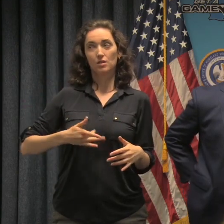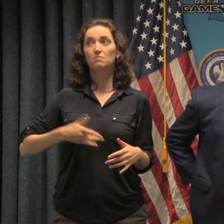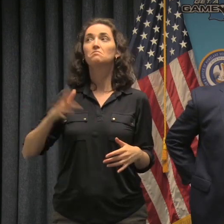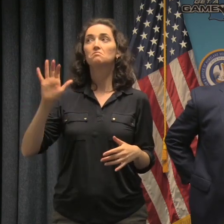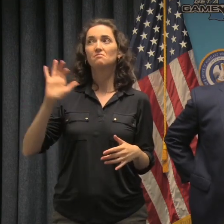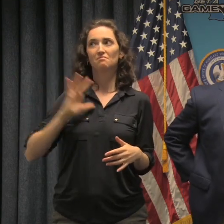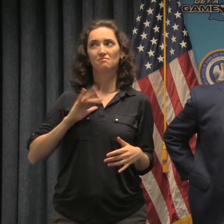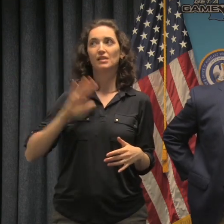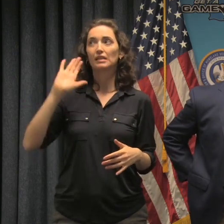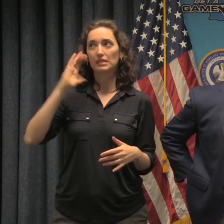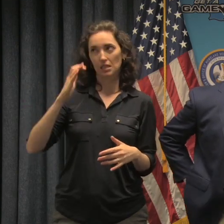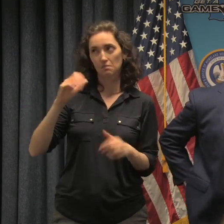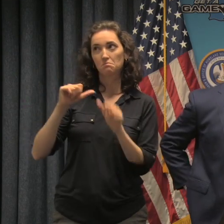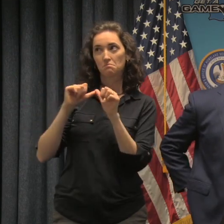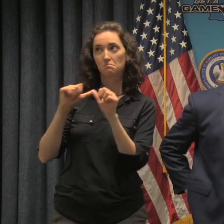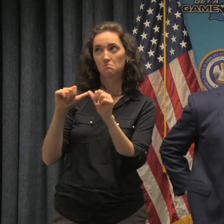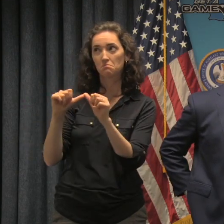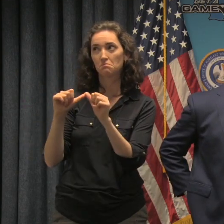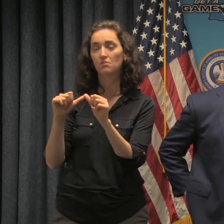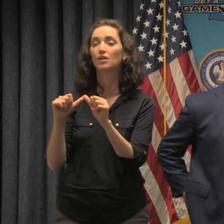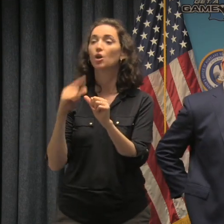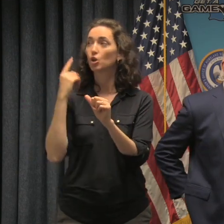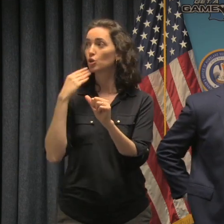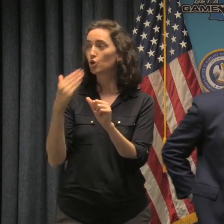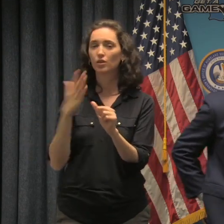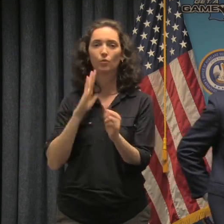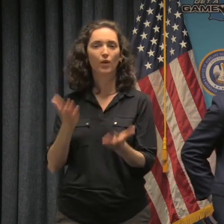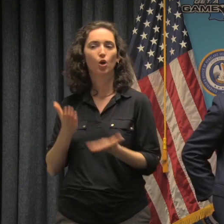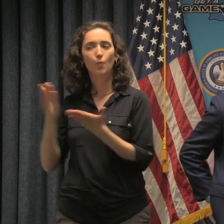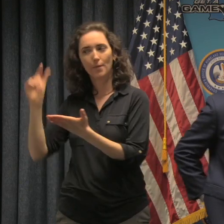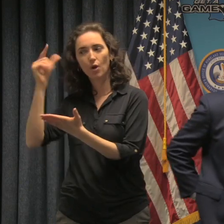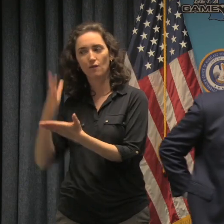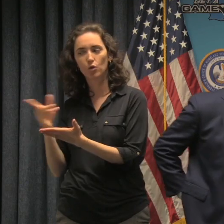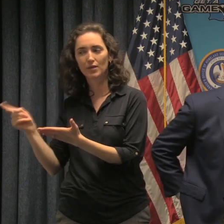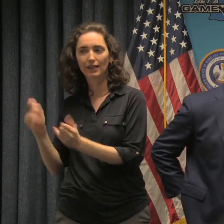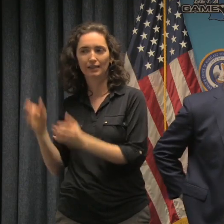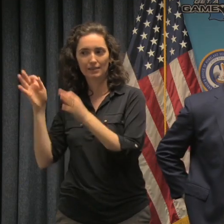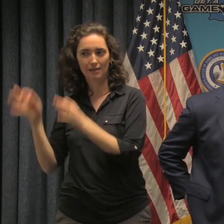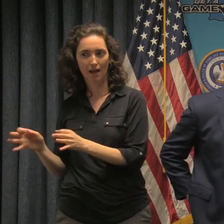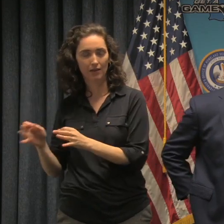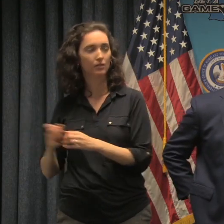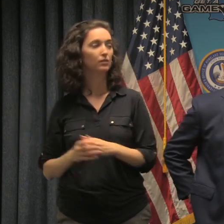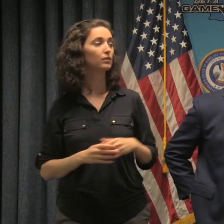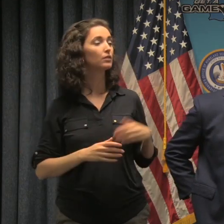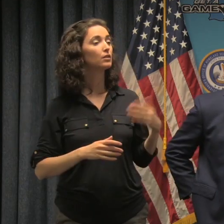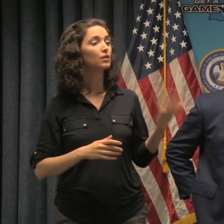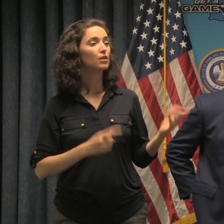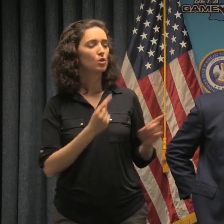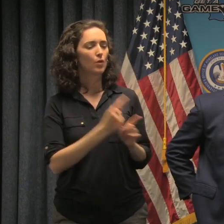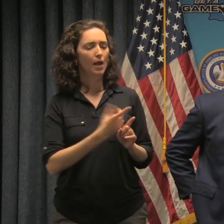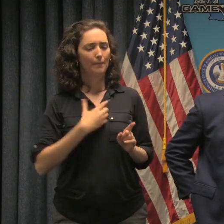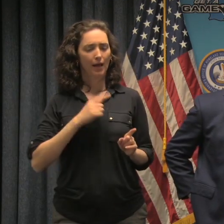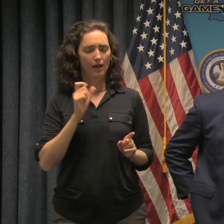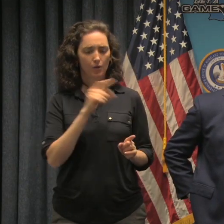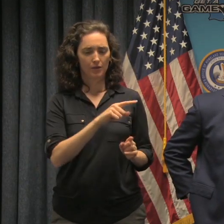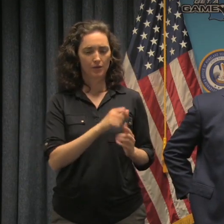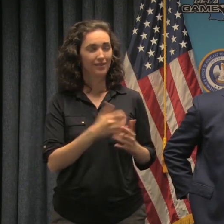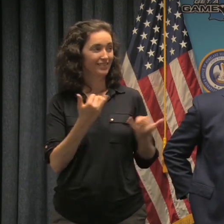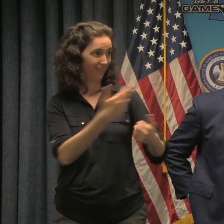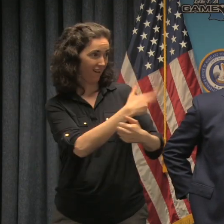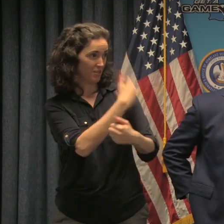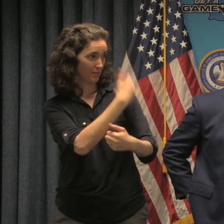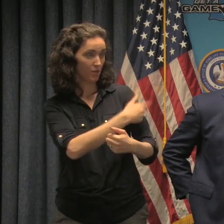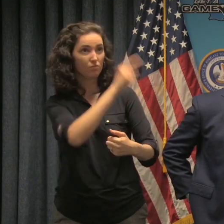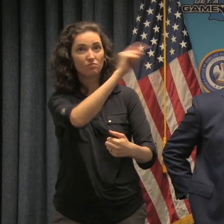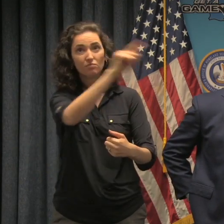recommendation to the governor so he can make the decisions with that evidence. I guess I'm just wondering, I mean, obviously hospitals are talking right now about trying to see